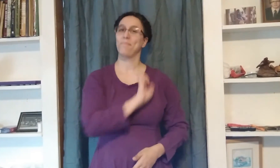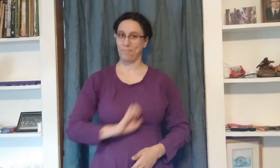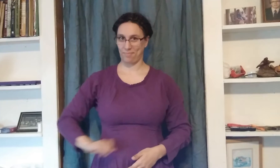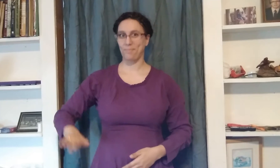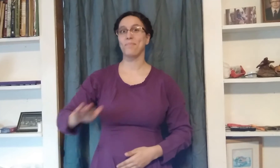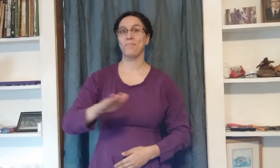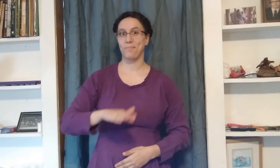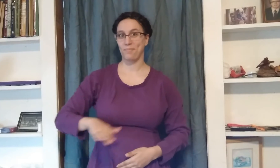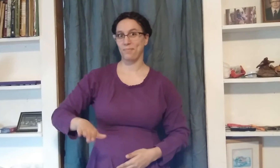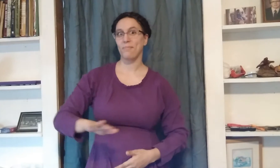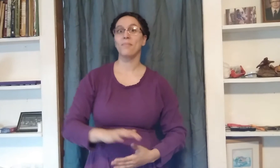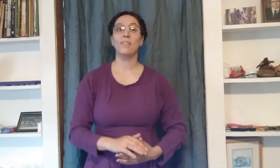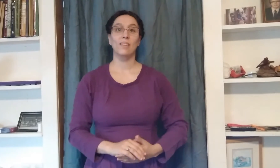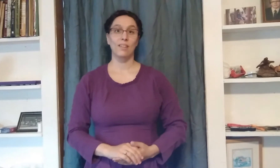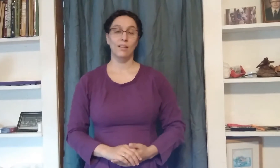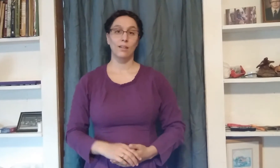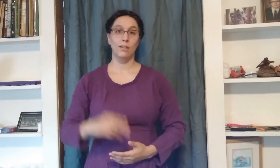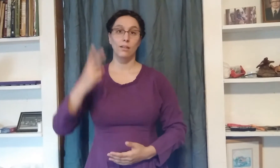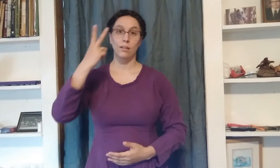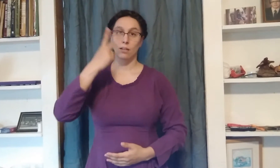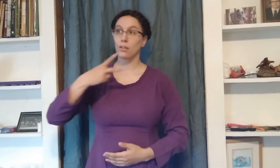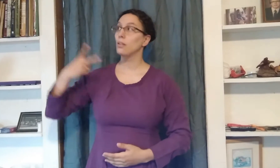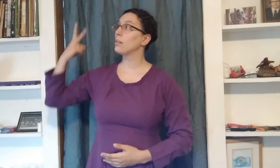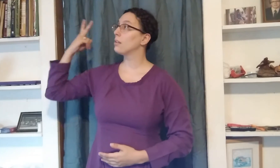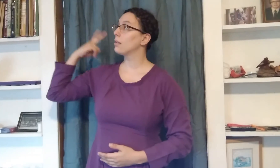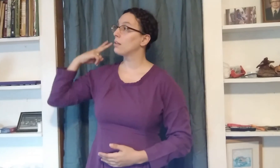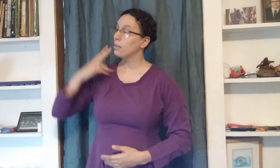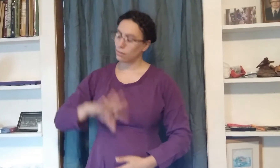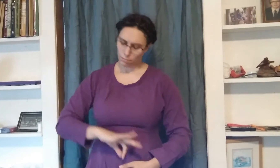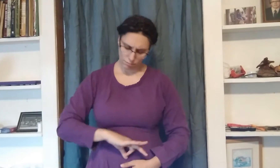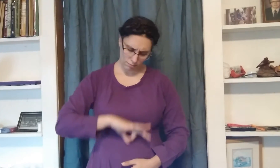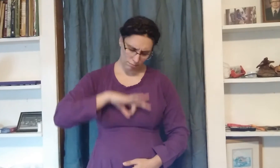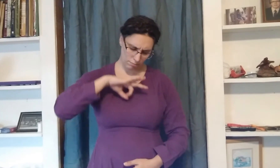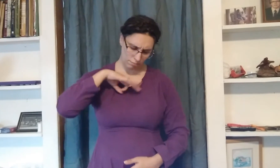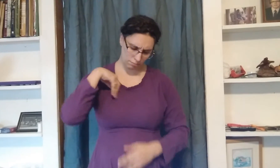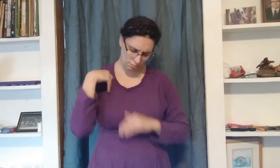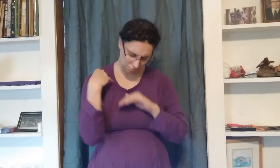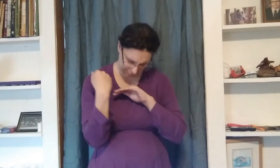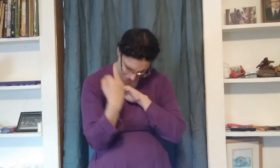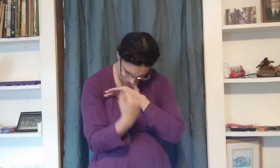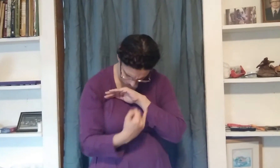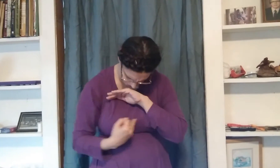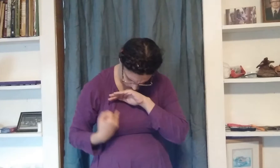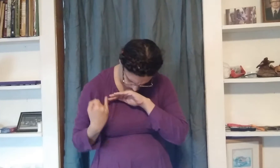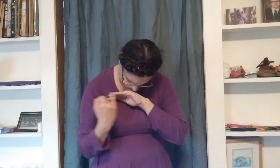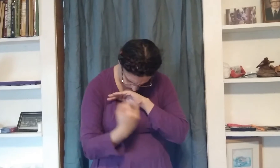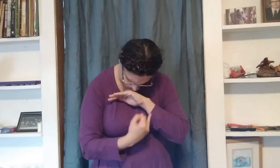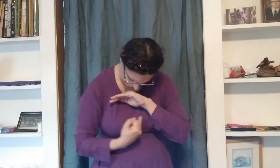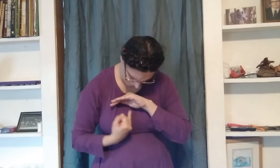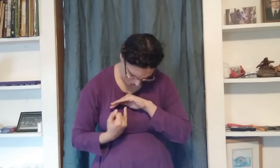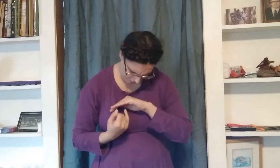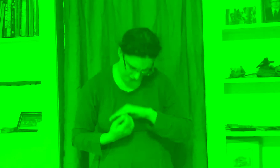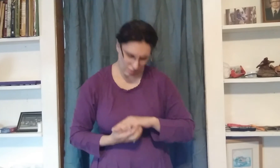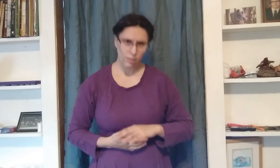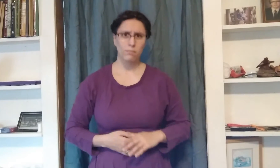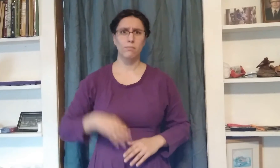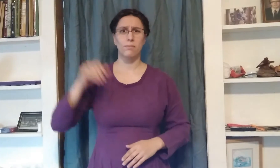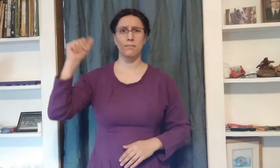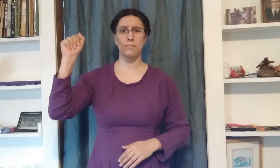the East. We remember the times we each felt so alone, though we lived